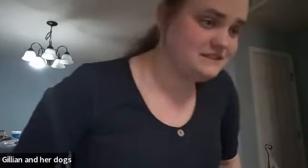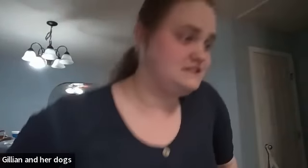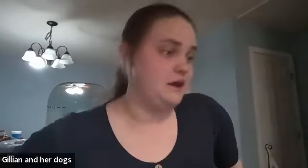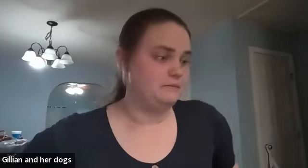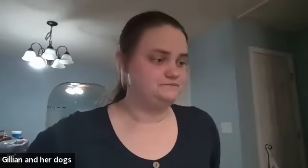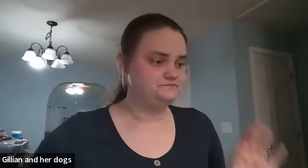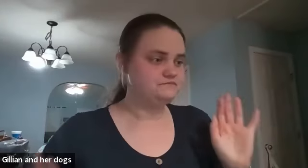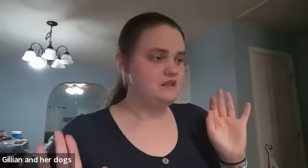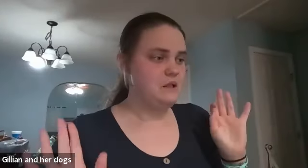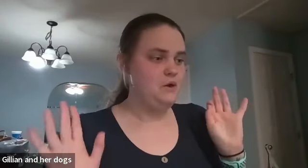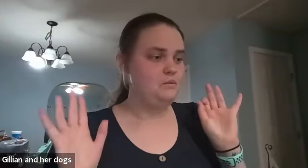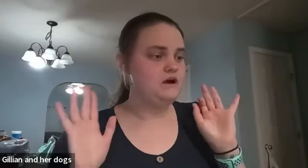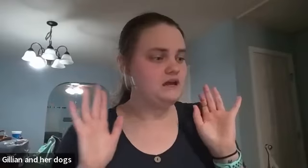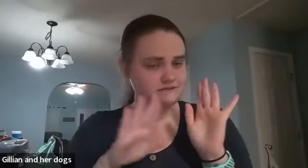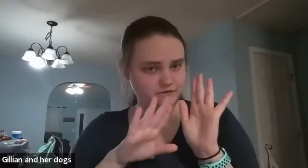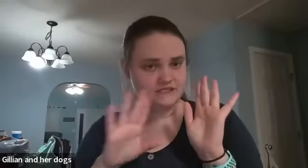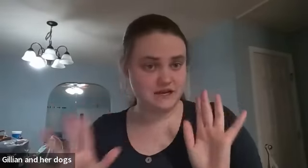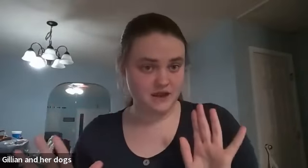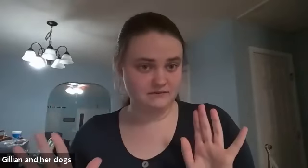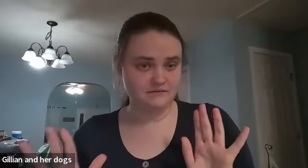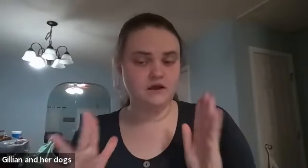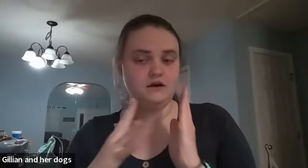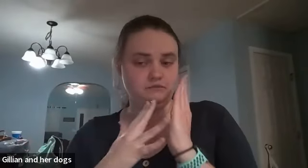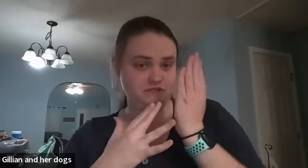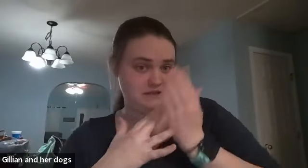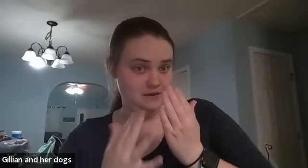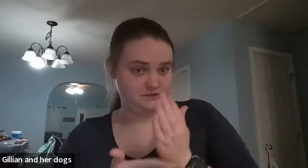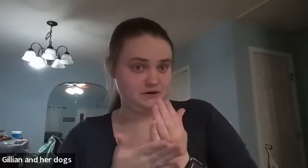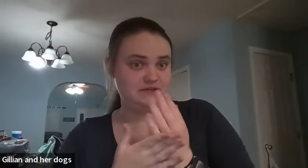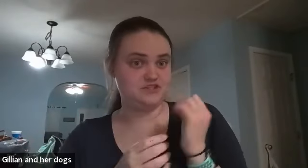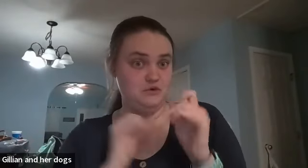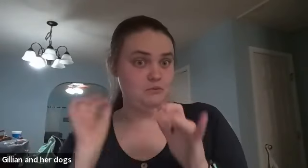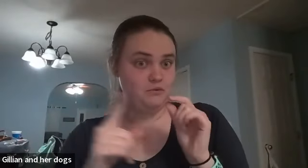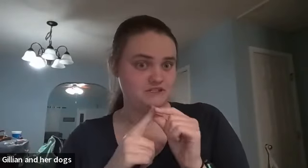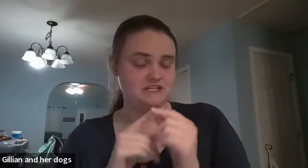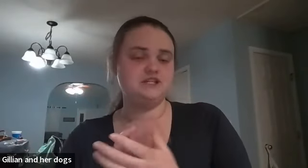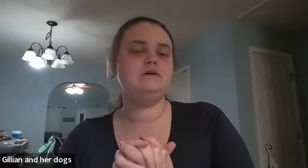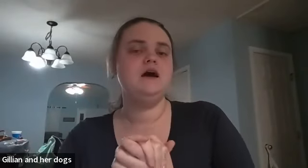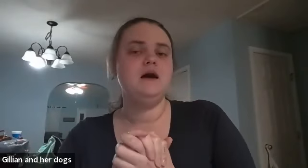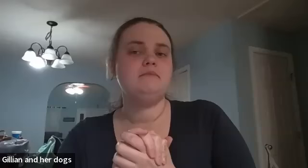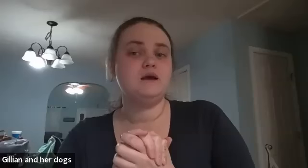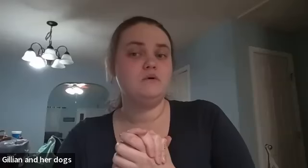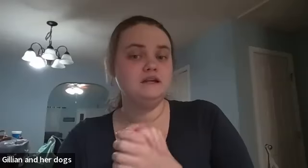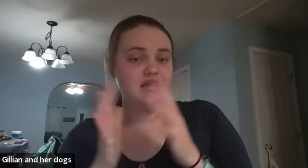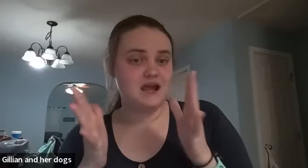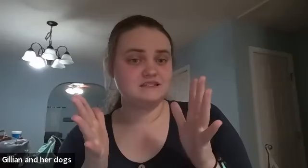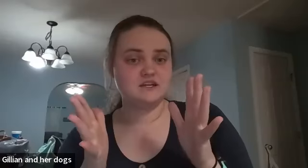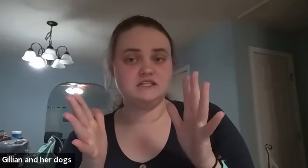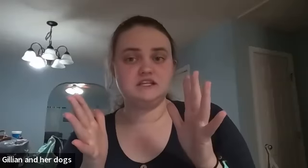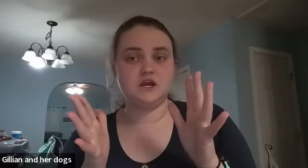So we'll kind of, for tonight, we'll stop so I don't keep just throwing more words at you. But I want to ask, is